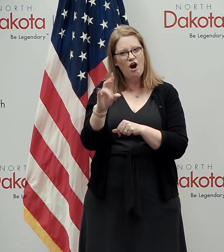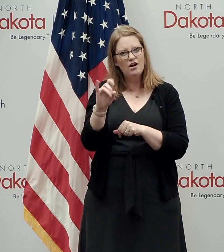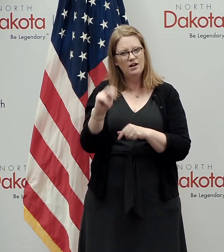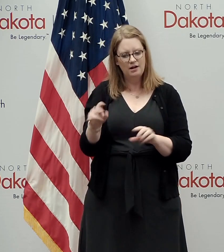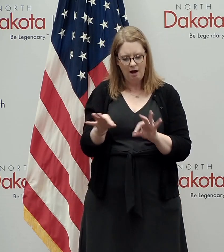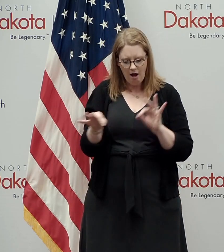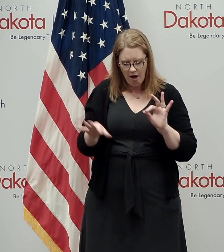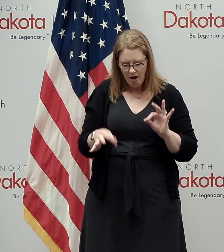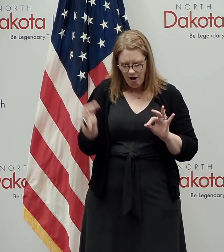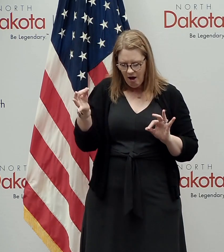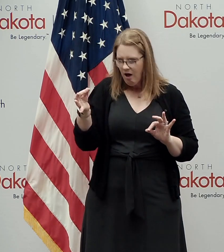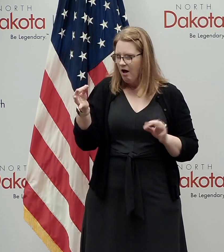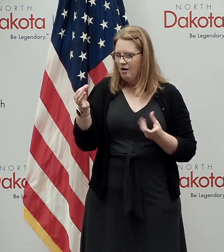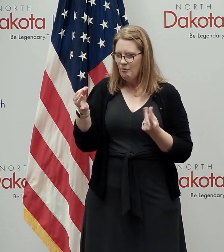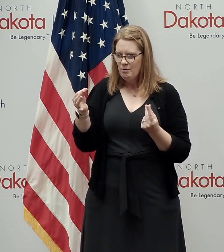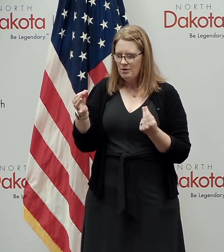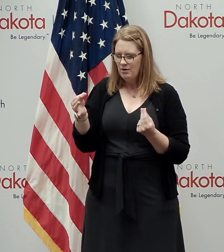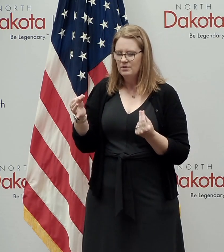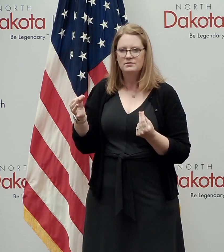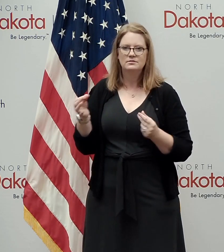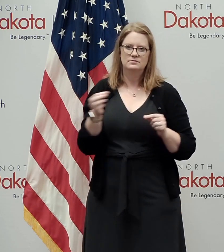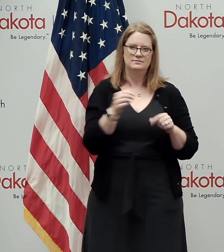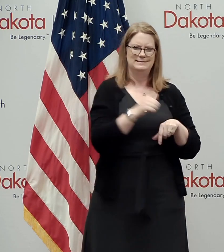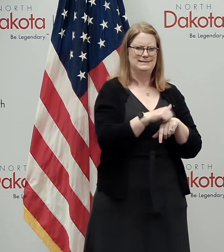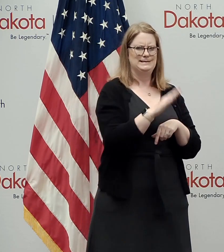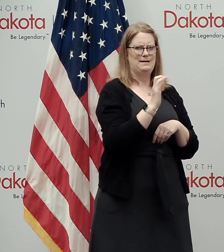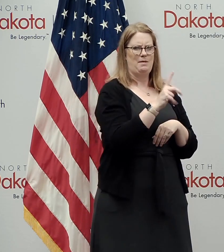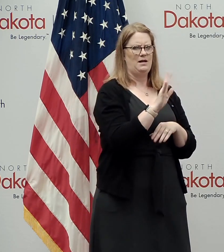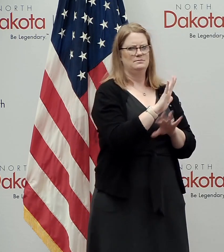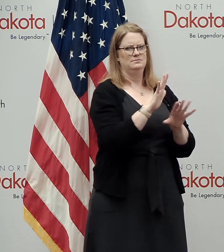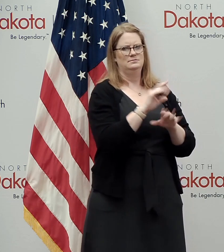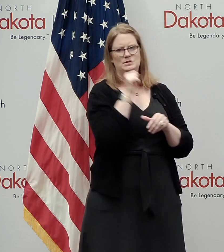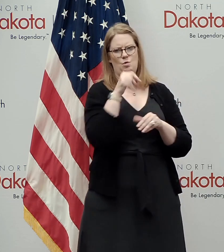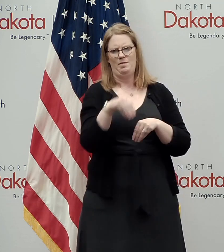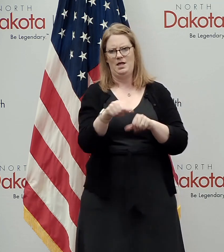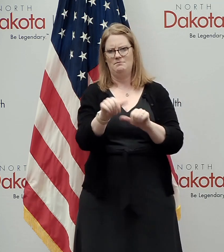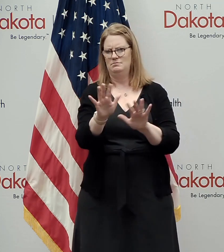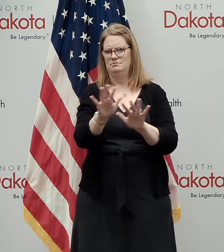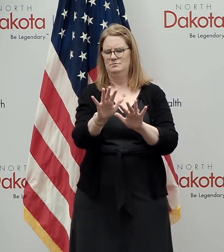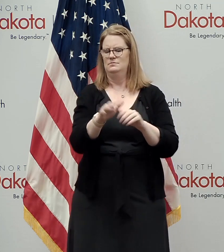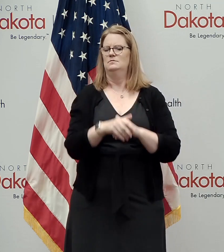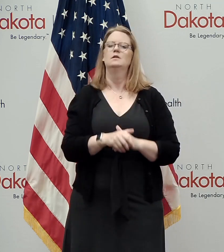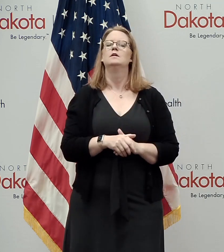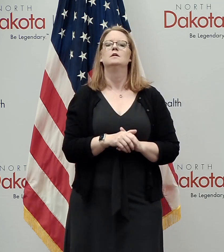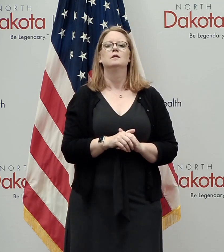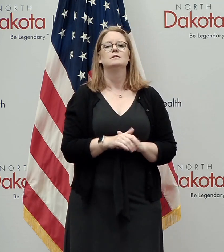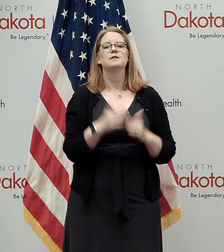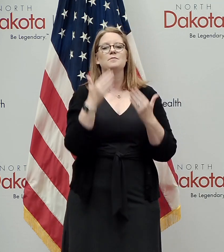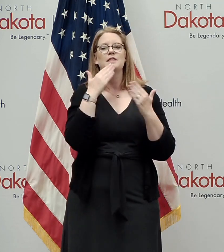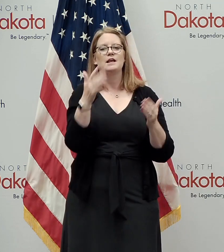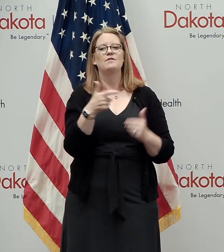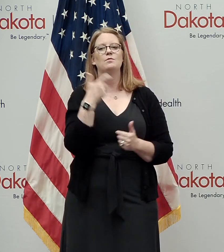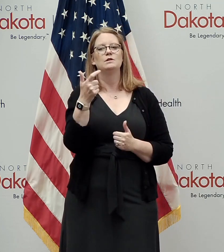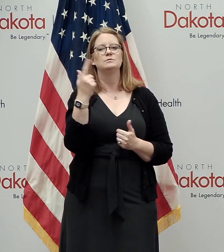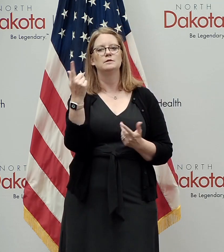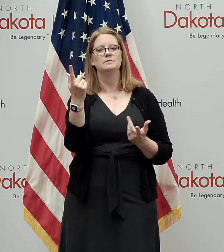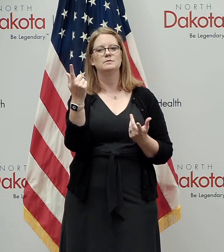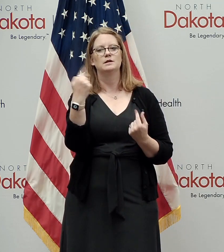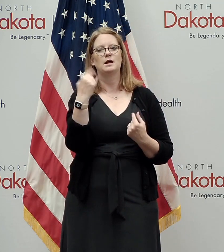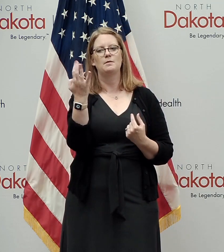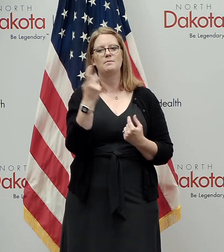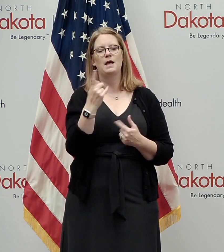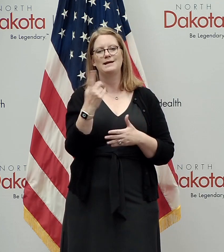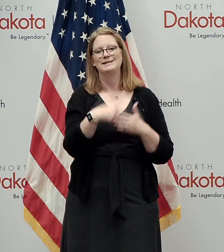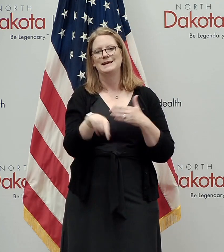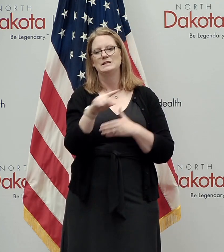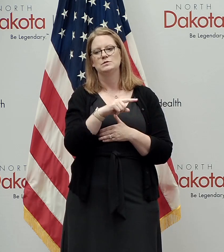seeds. So keeping North Dakota safe that way. So again, thank you all for tuning in today. We'll be back next week. Our